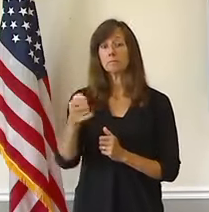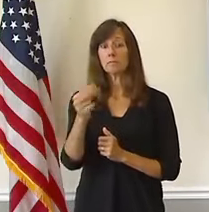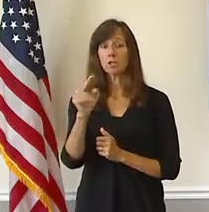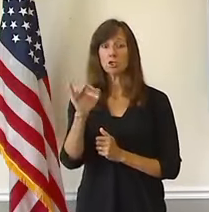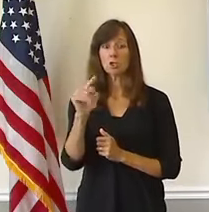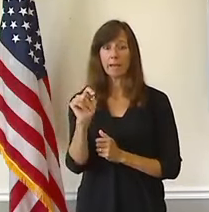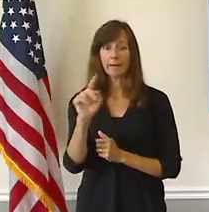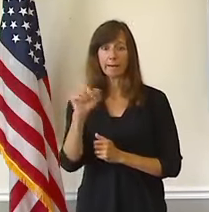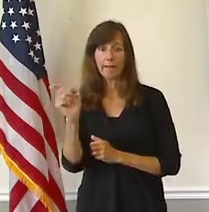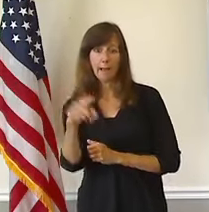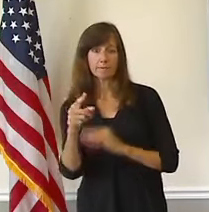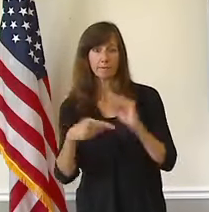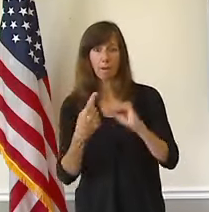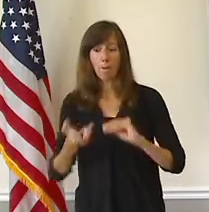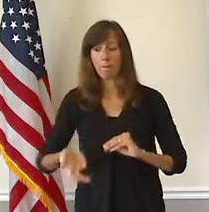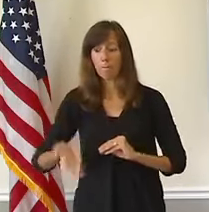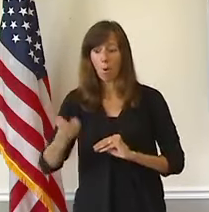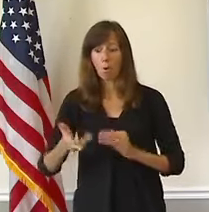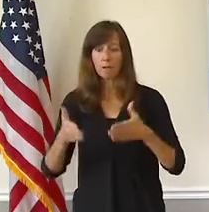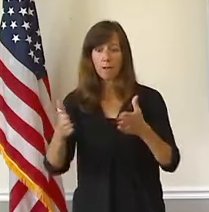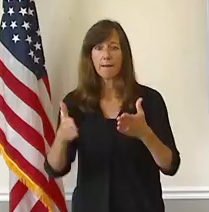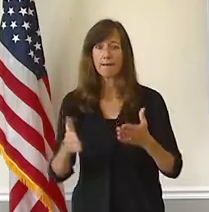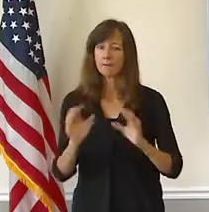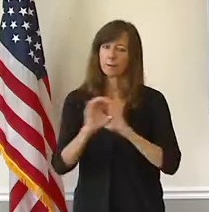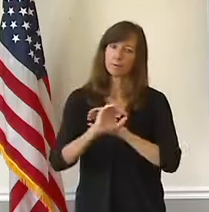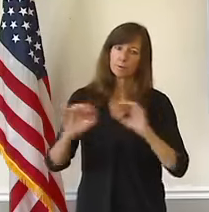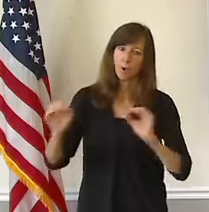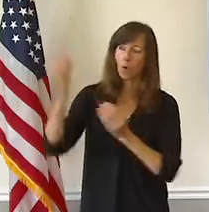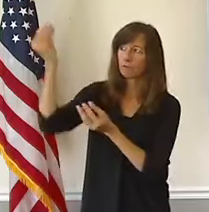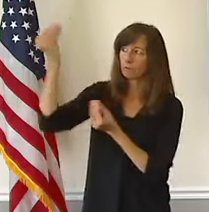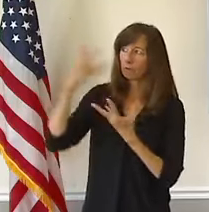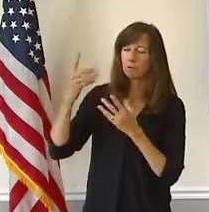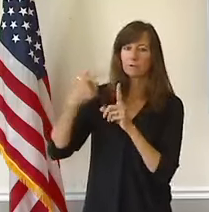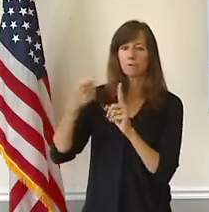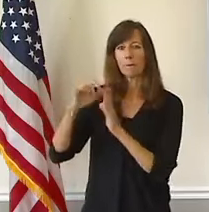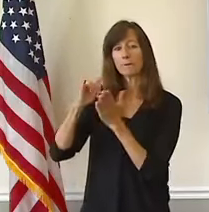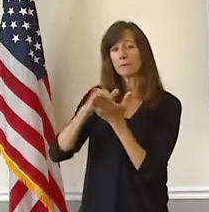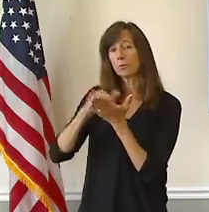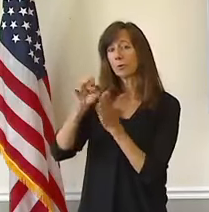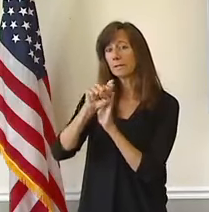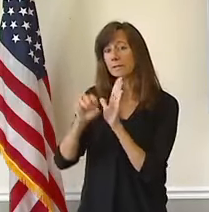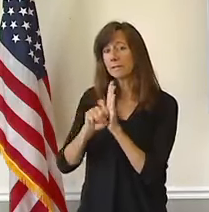no direction on bowling alleys, wedding venues, gyms, or theaters. We continue